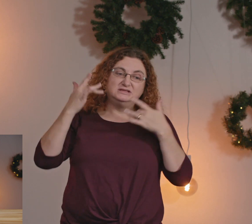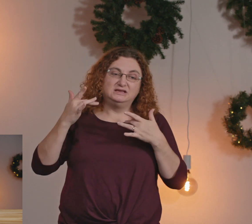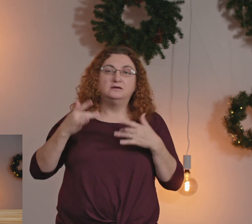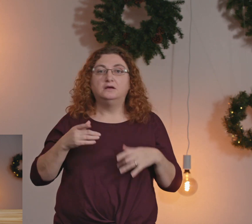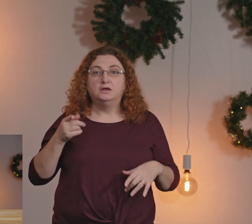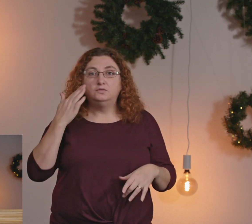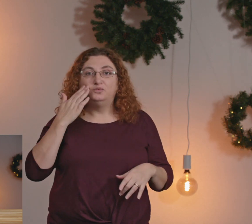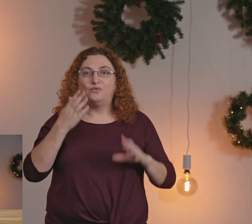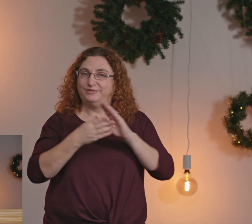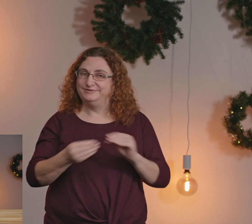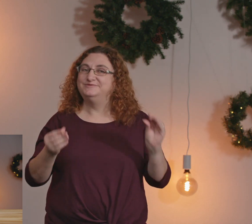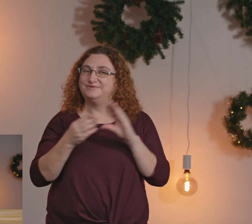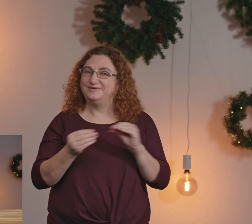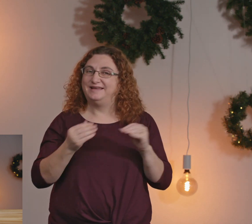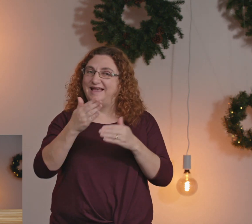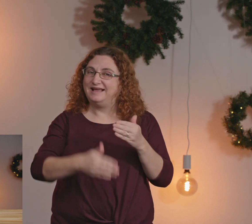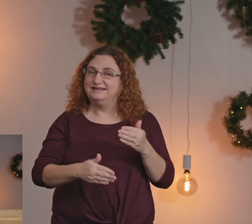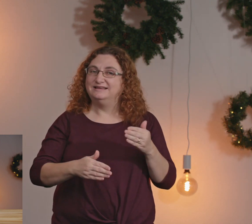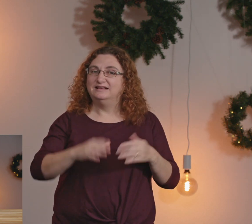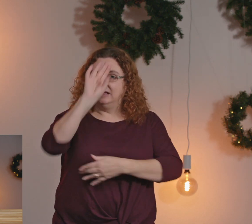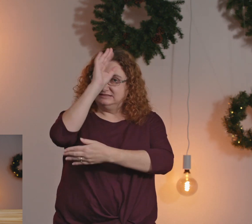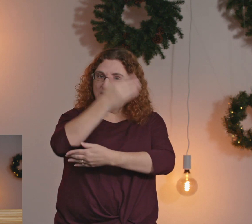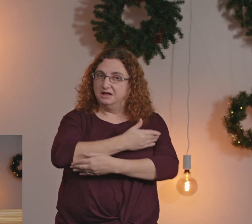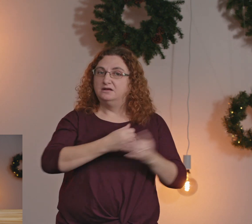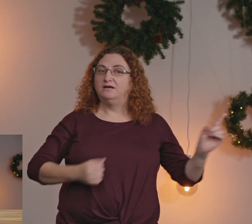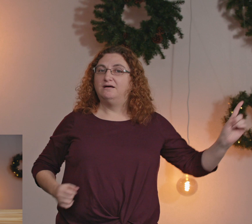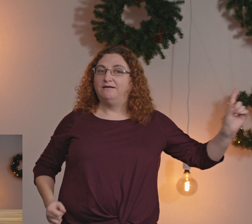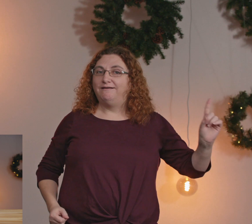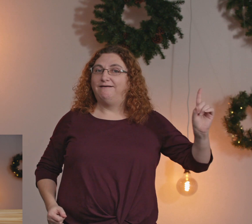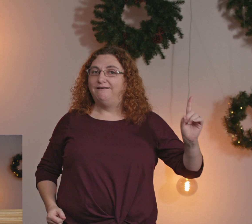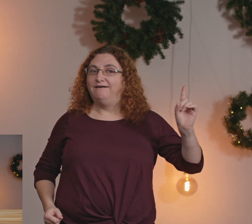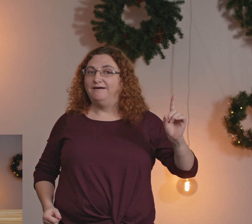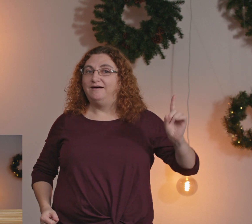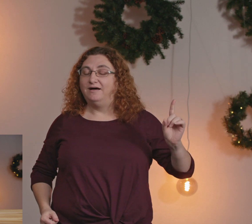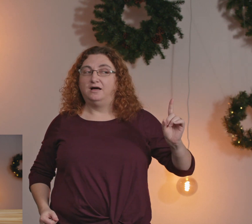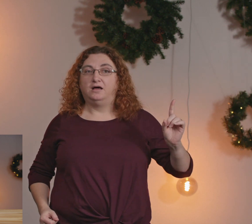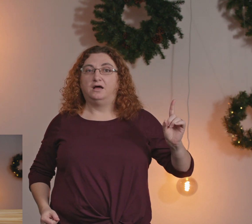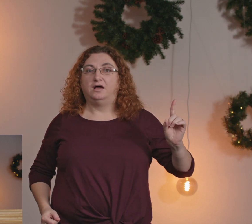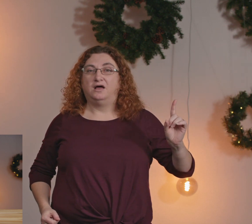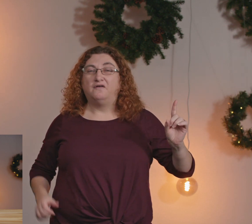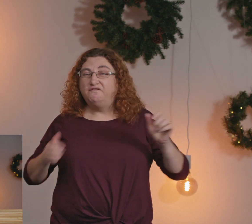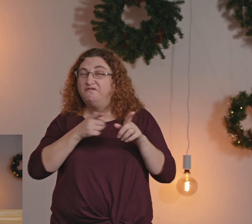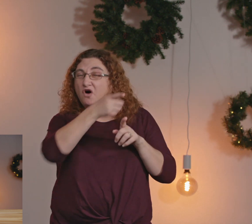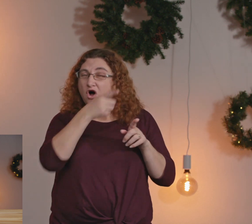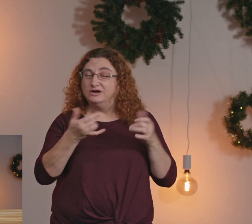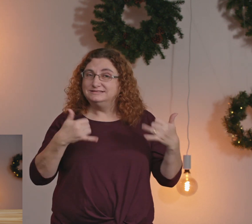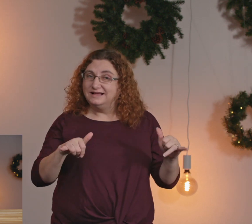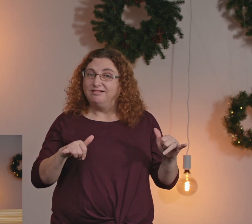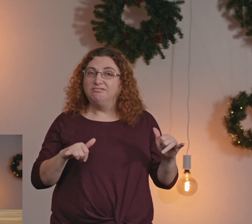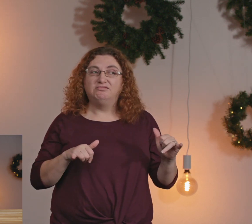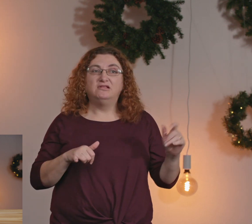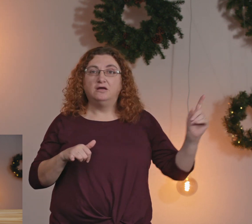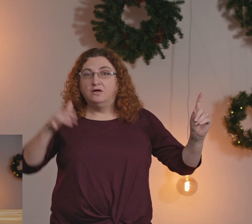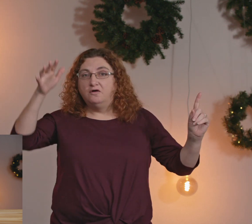And you know the story, most of us, that the son starts making his trek back, and while he was a long way off, says the scriptures,